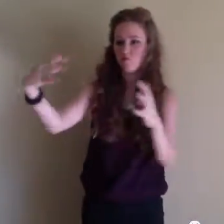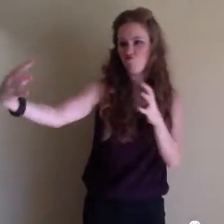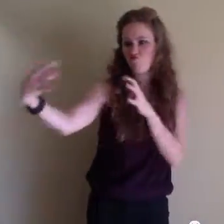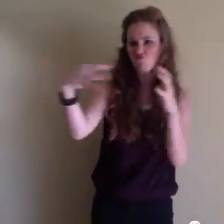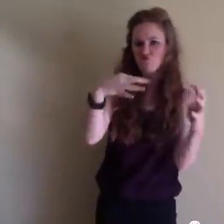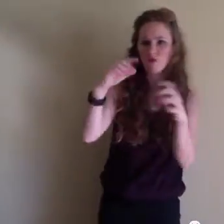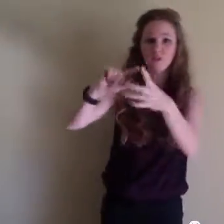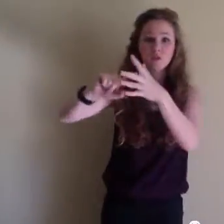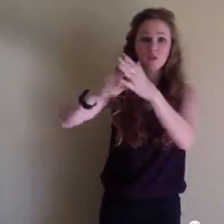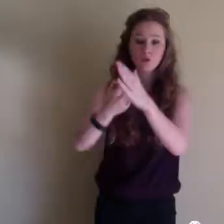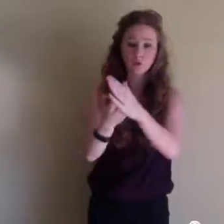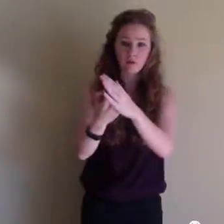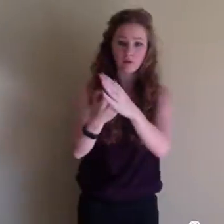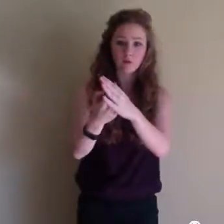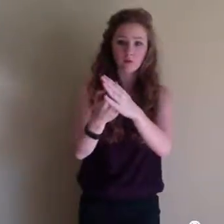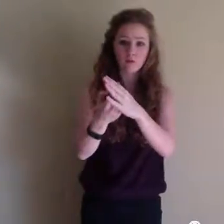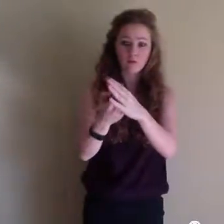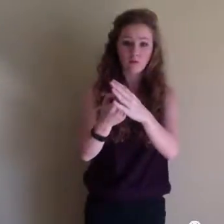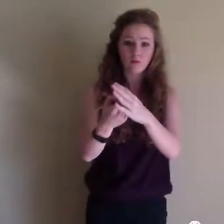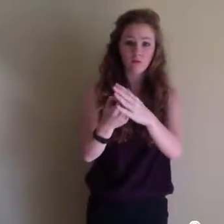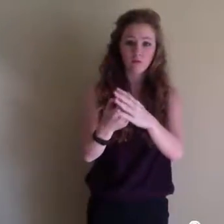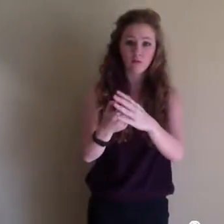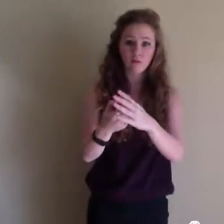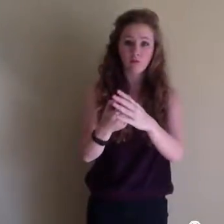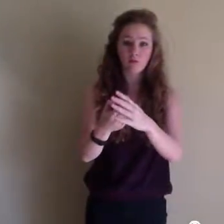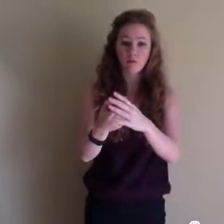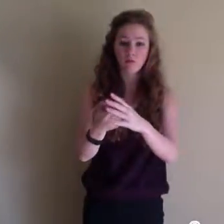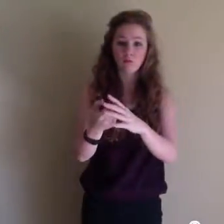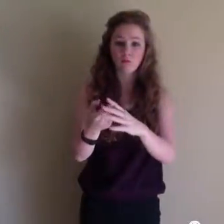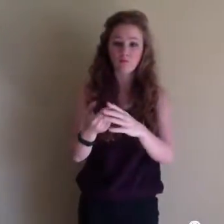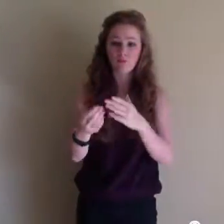The War of the Colonies in England started